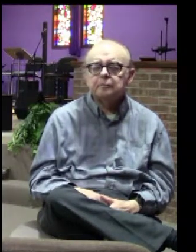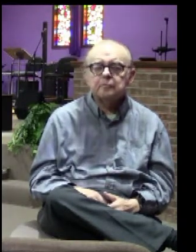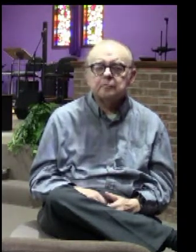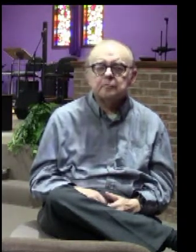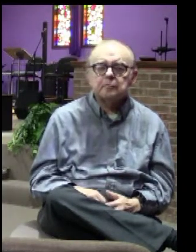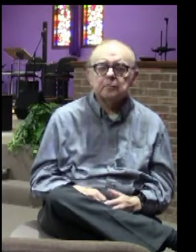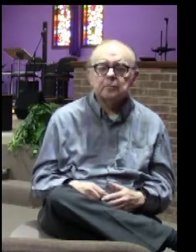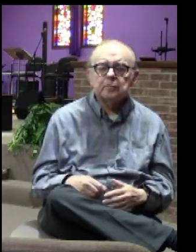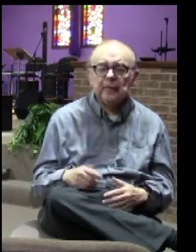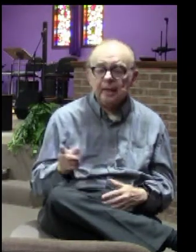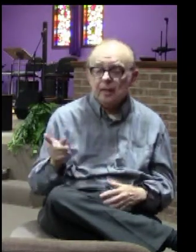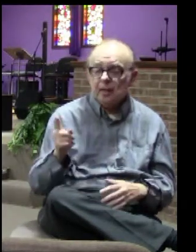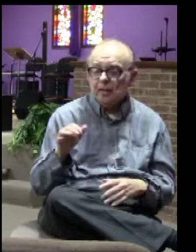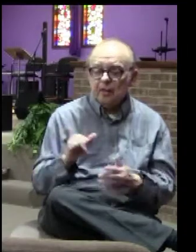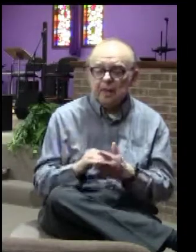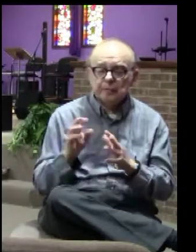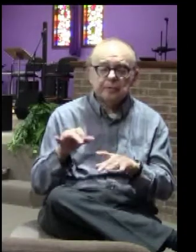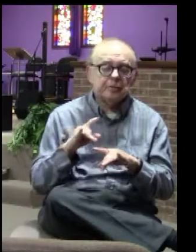They betrayed me.